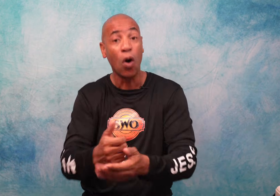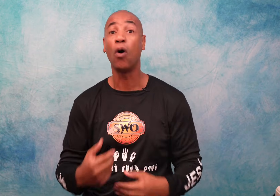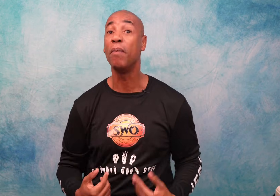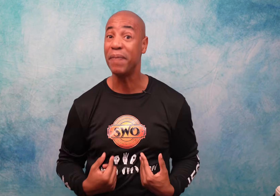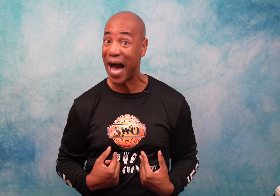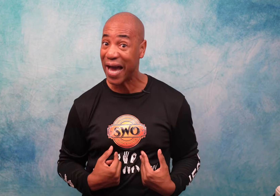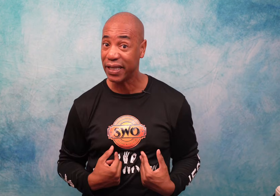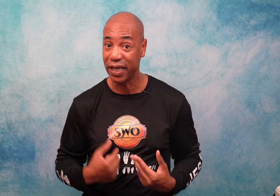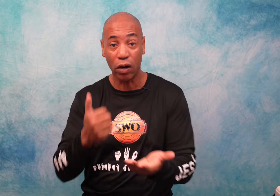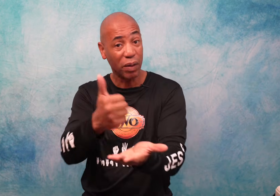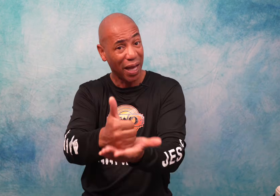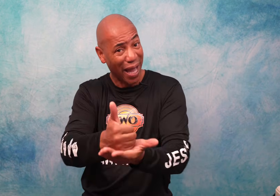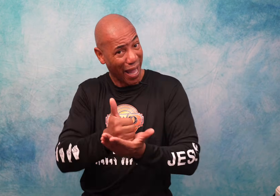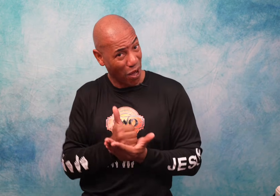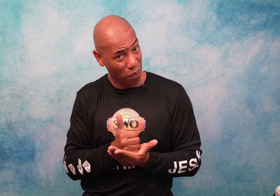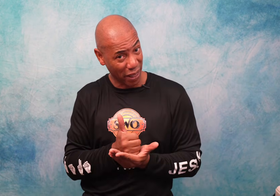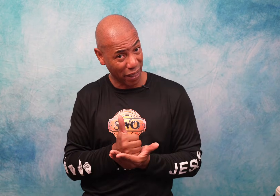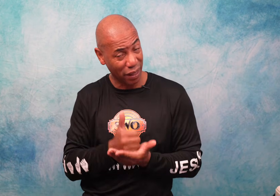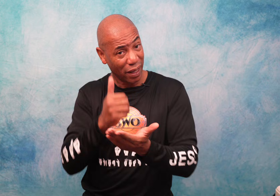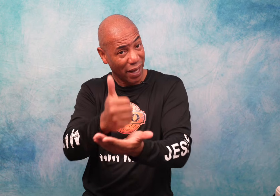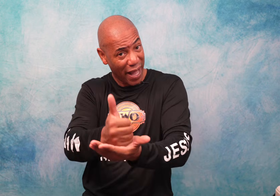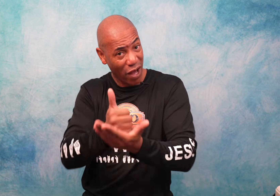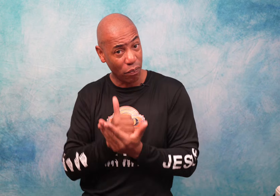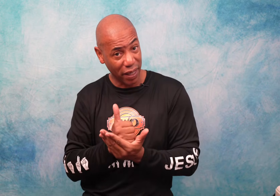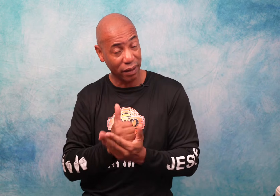Or maybe I need help. Help me. Help me.